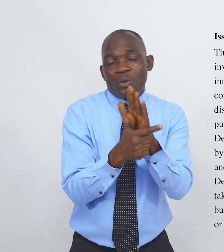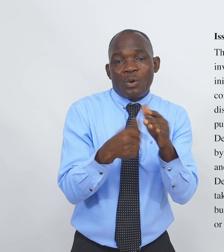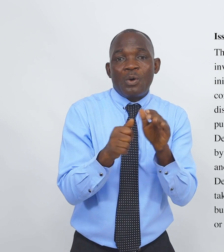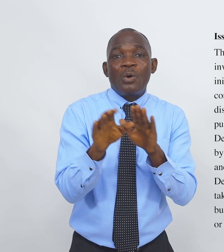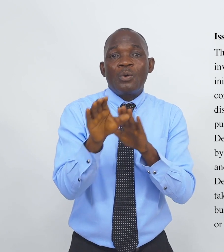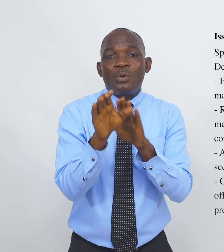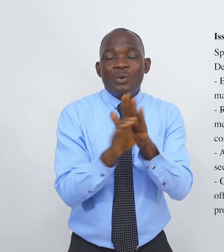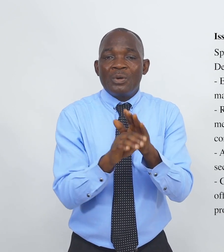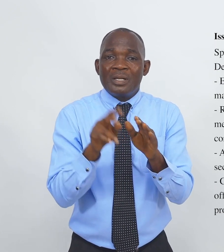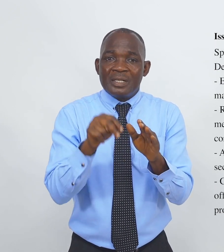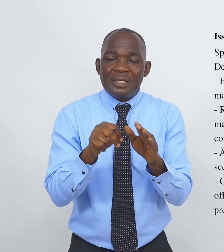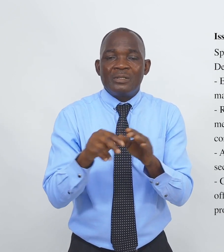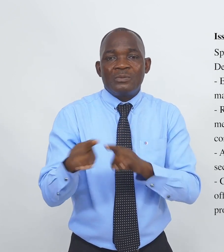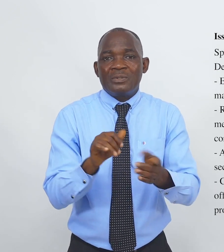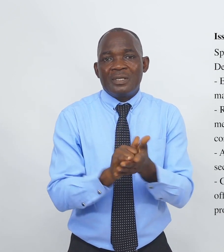practice requiring it to do so.